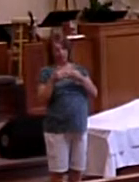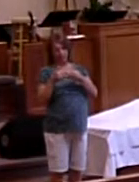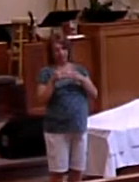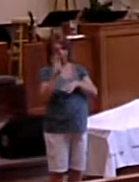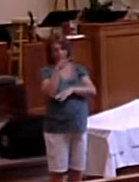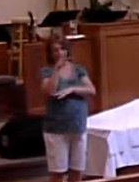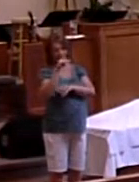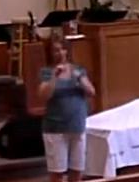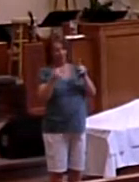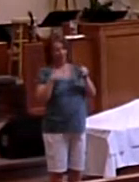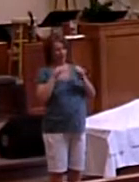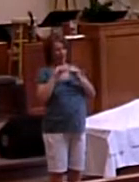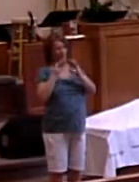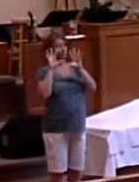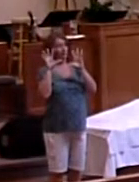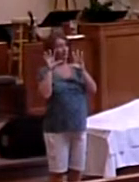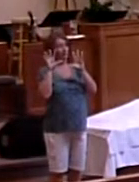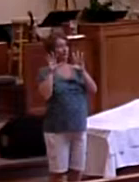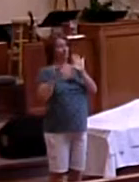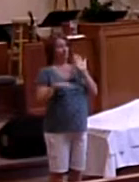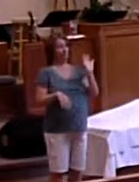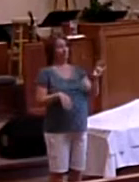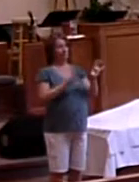I just had a vision for a second. But anyway,